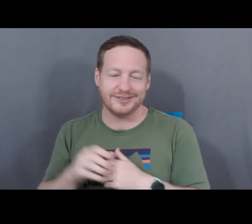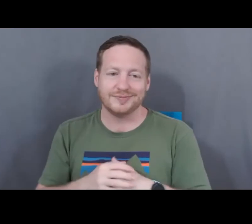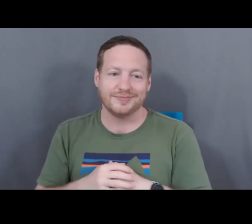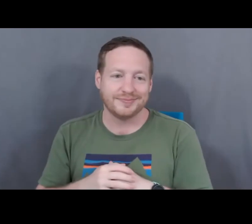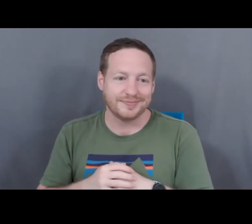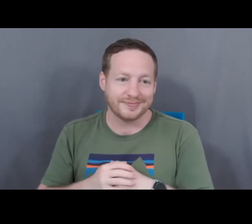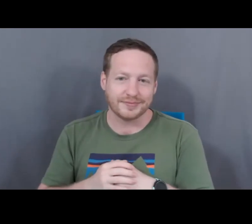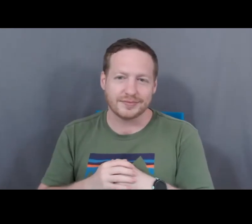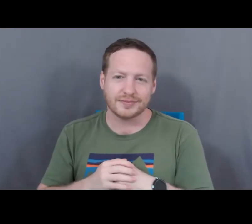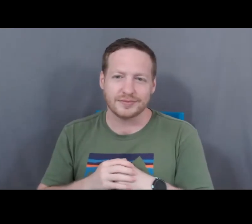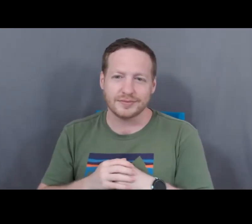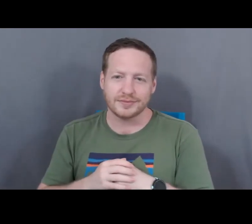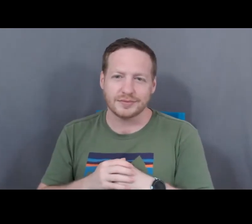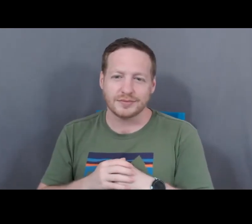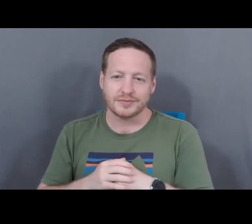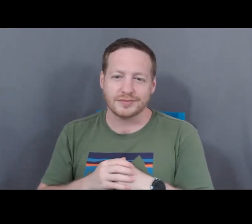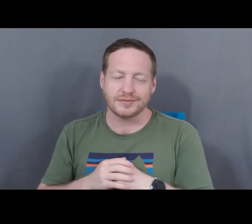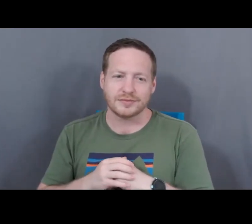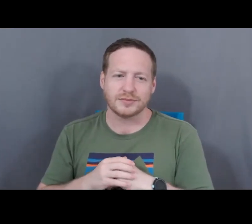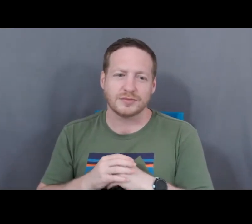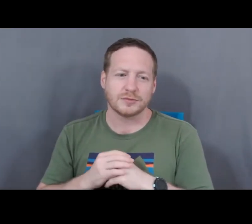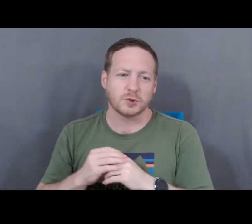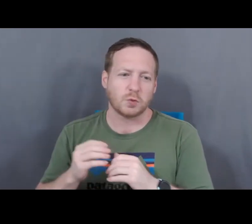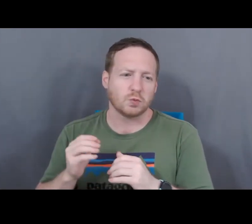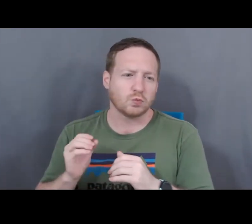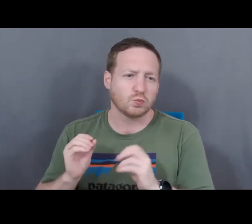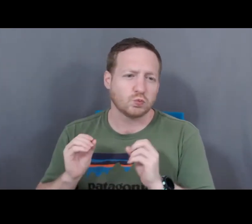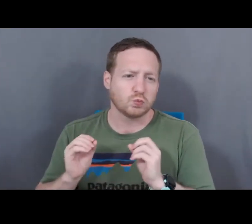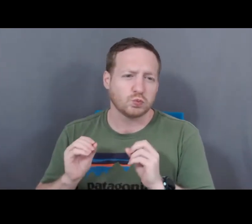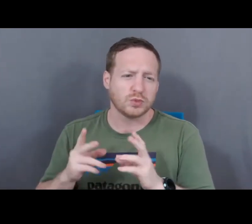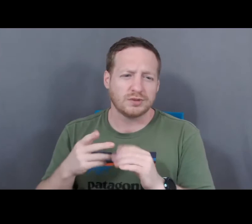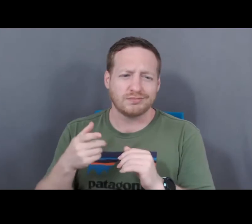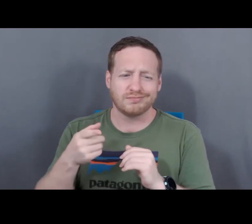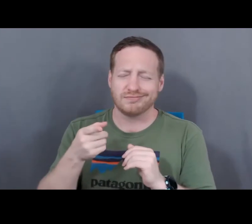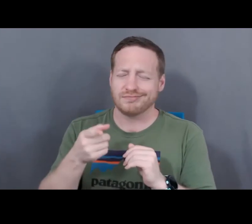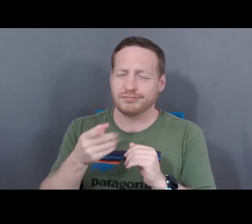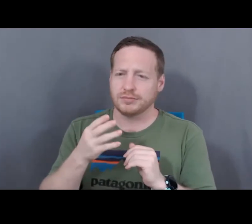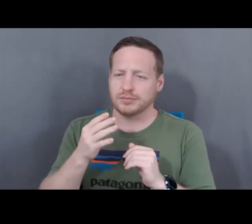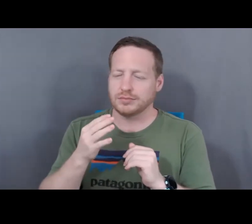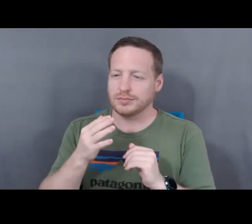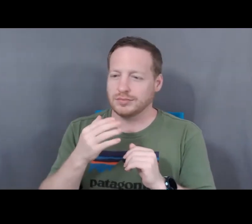prior, or, you know, pick somebody new if that ended up happening. So